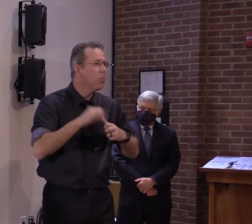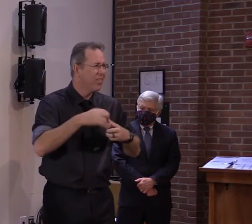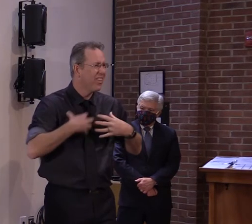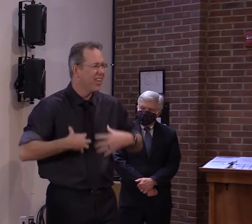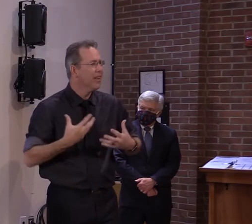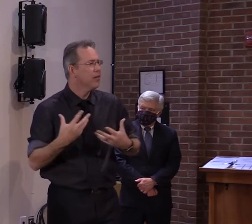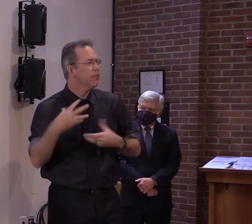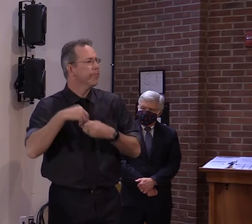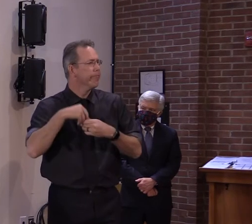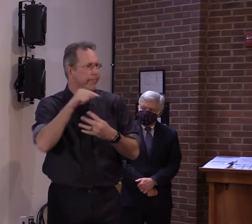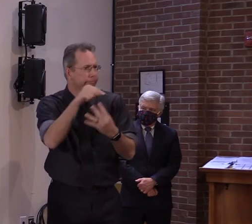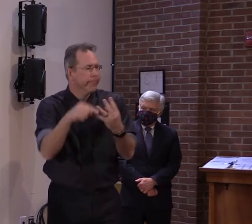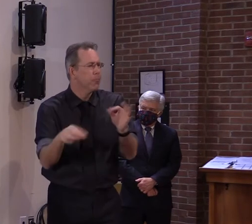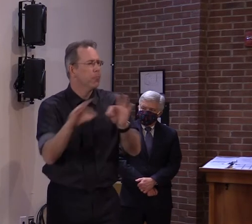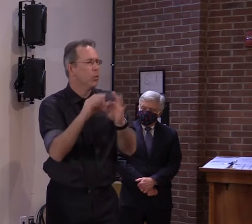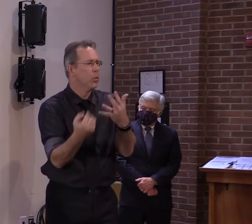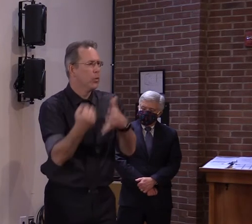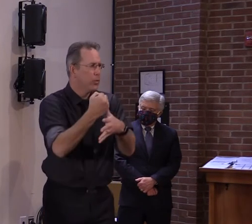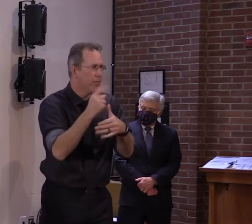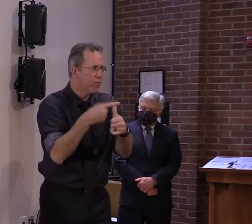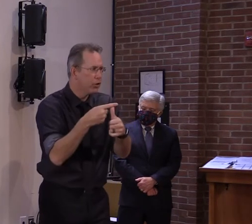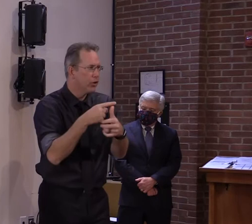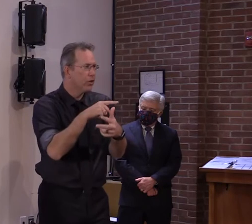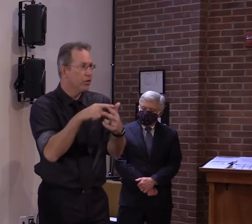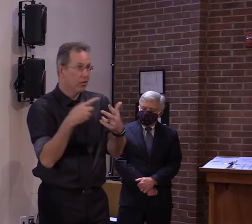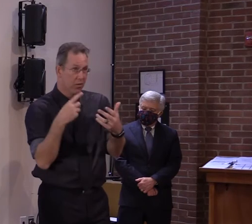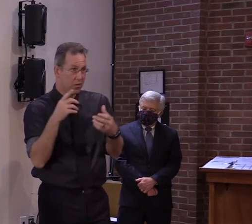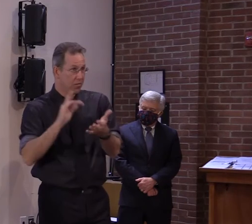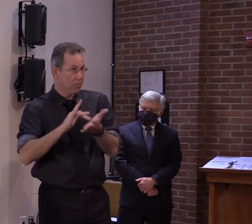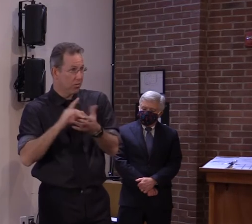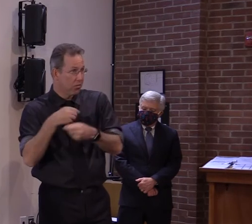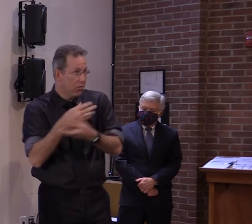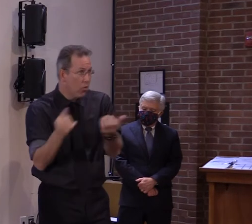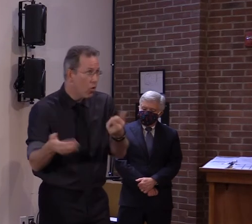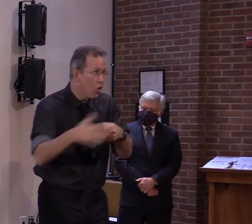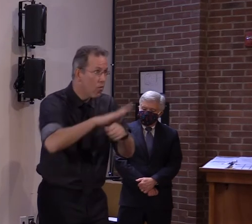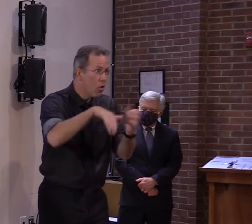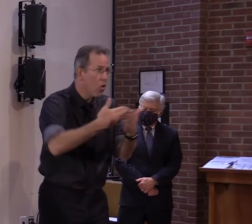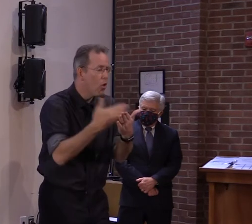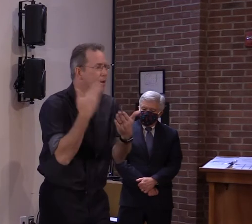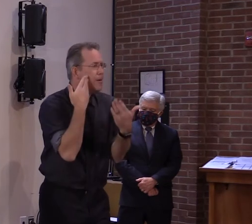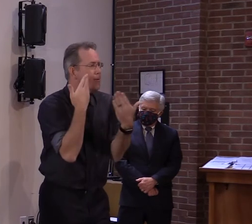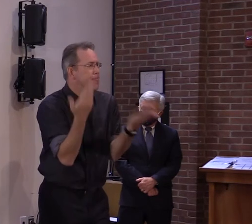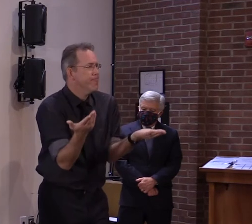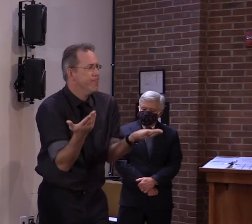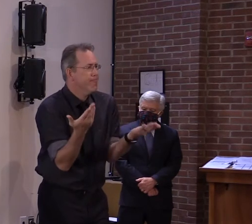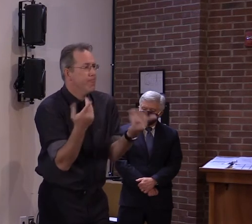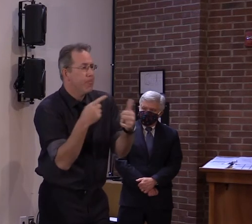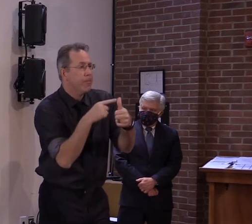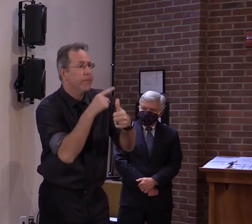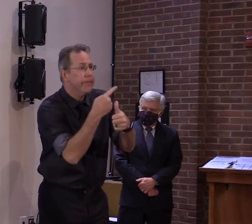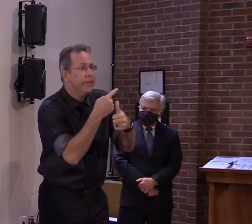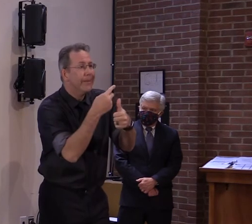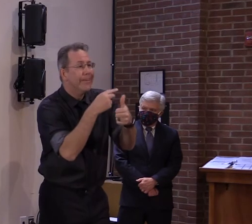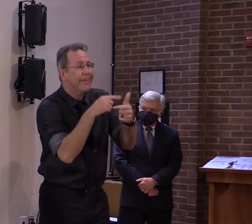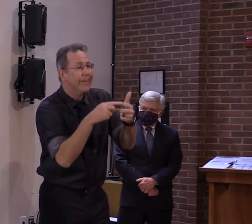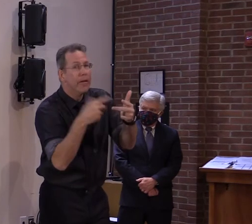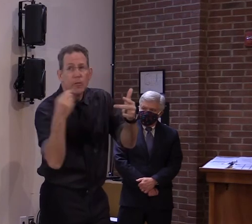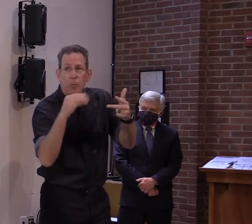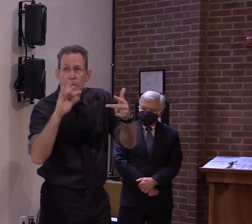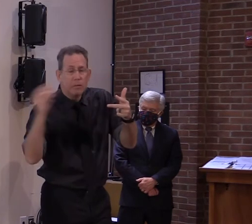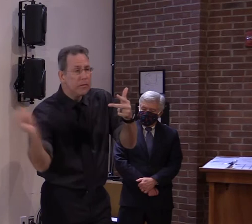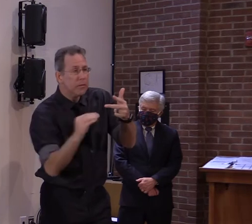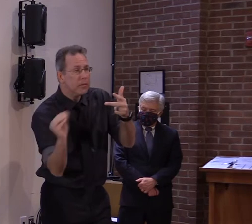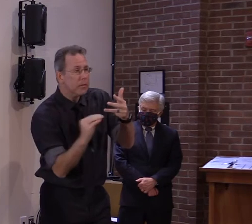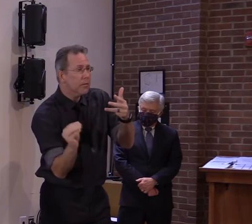number 20,000 is really a very fluid number right now, so don't say that that's been engraved